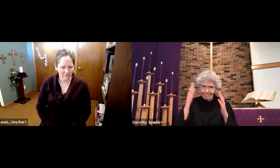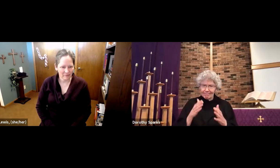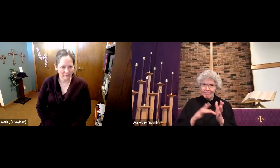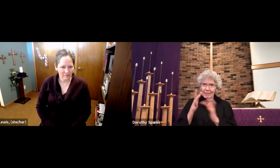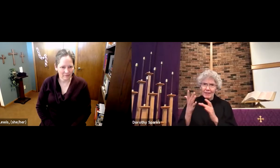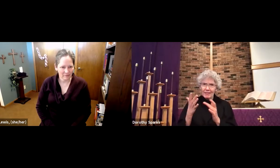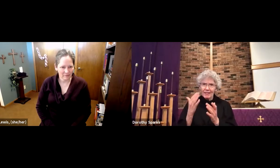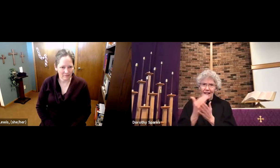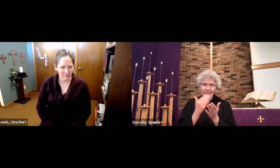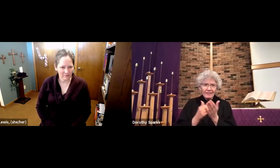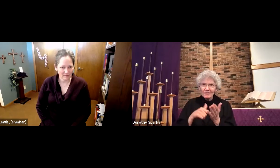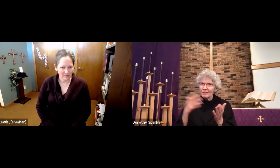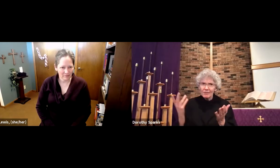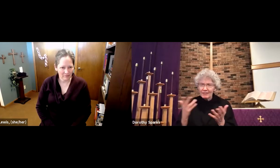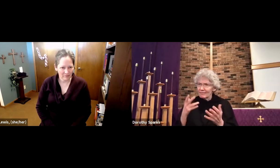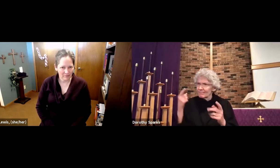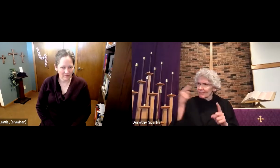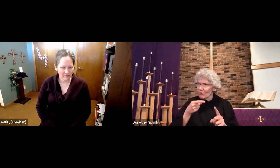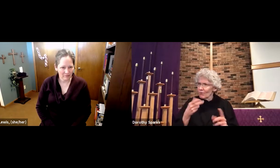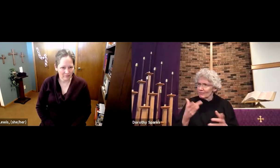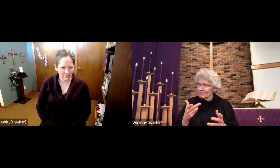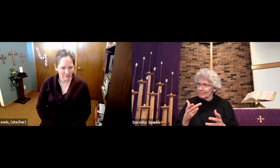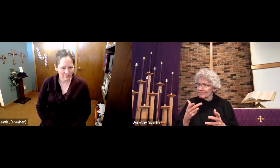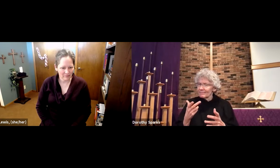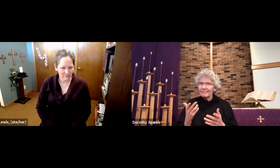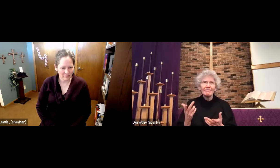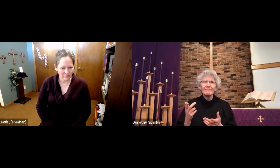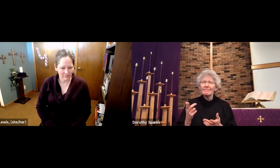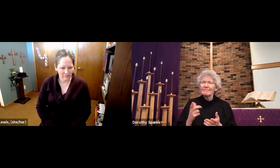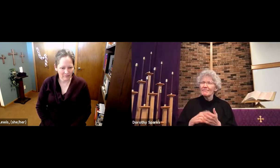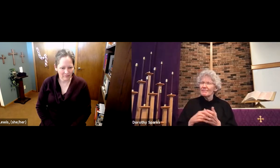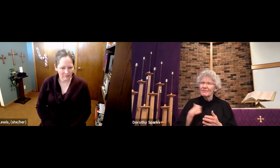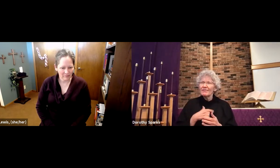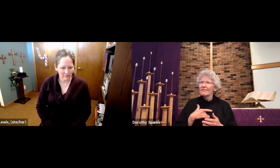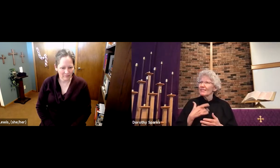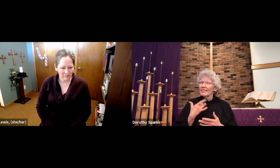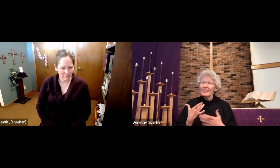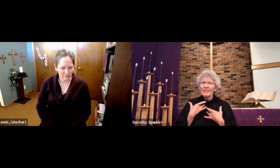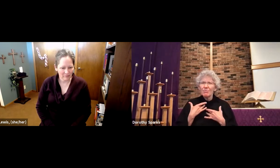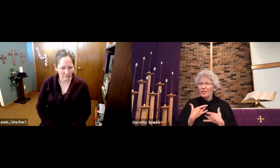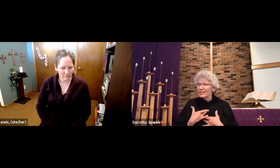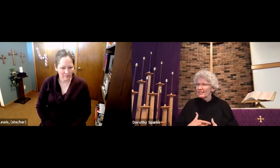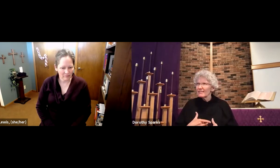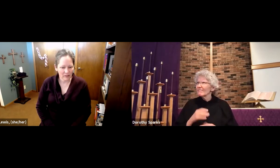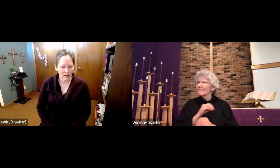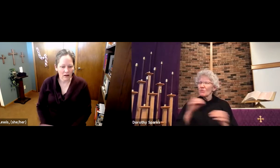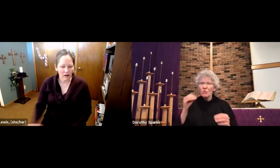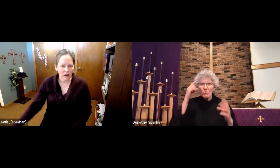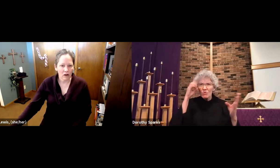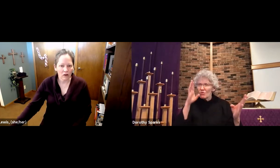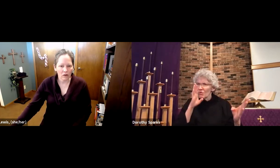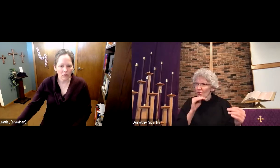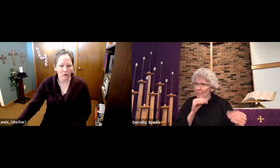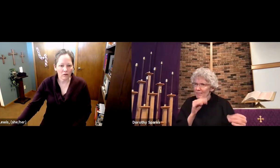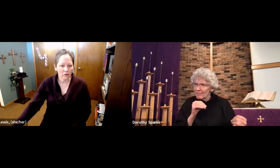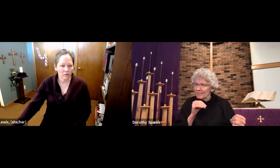Our focus today will be on the concept of breaking the chains of despair that drowned out